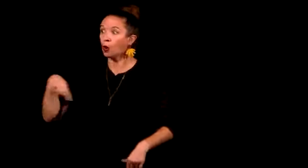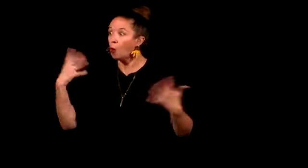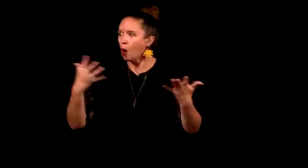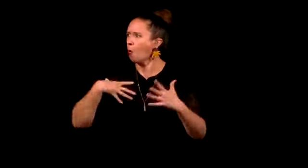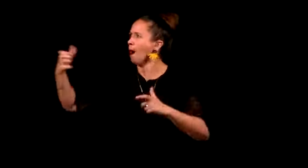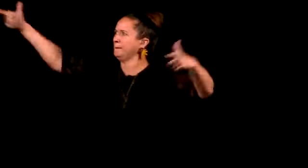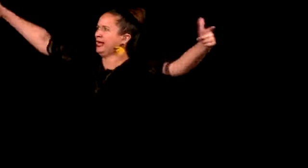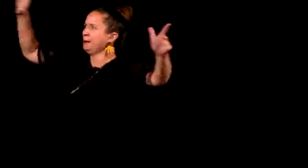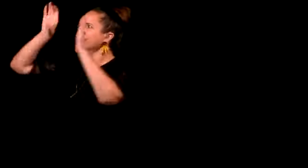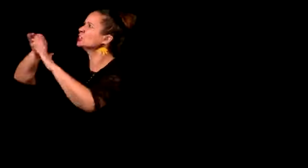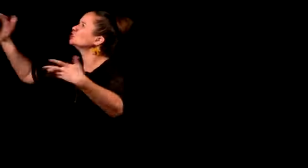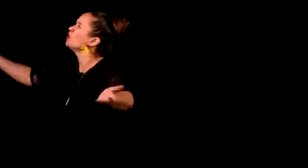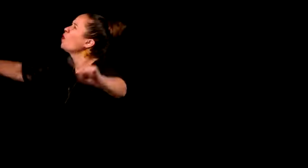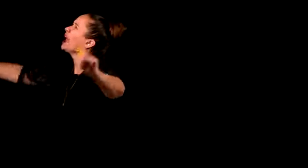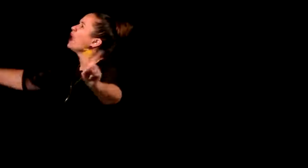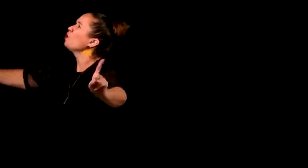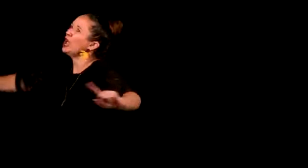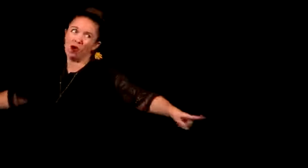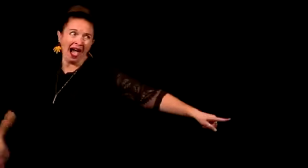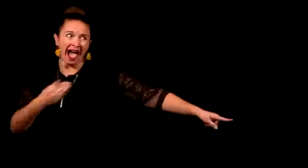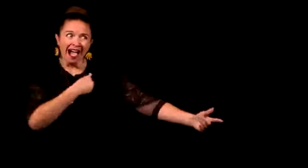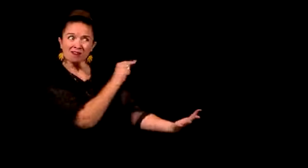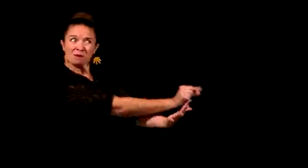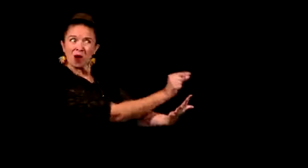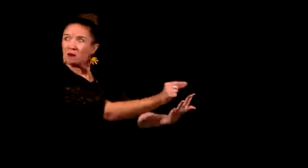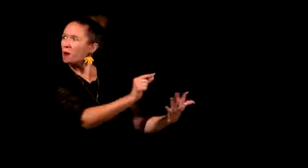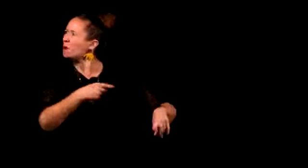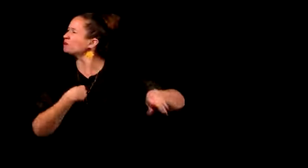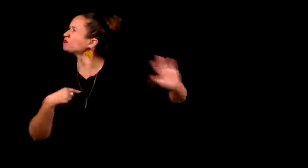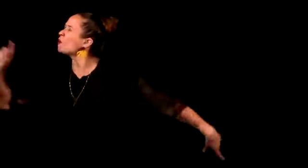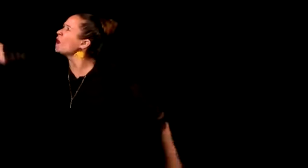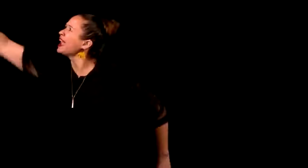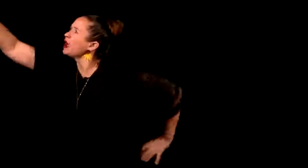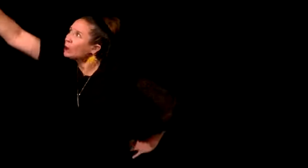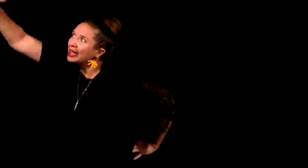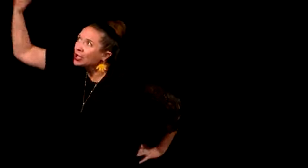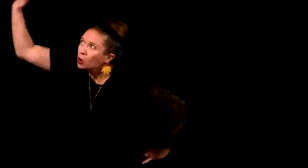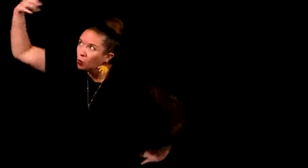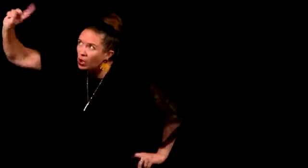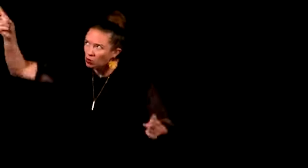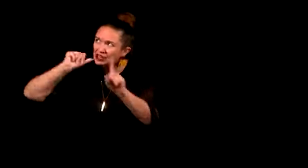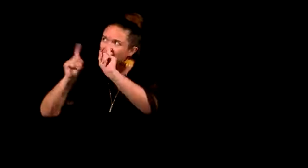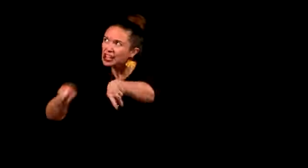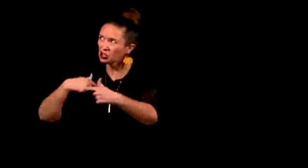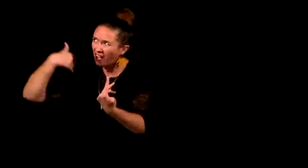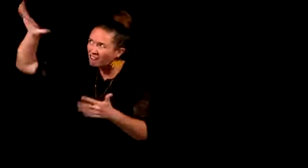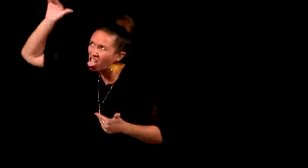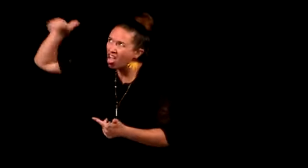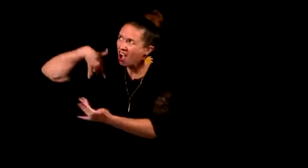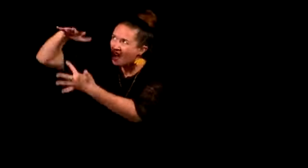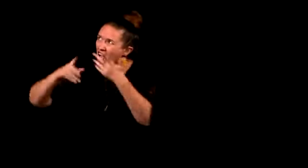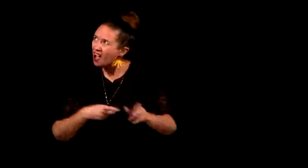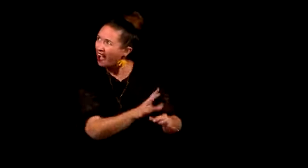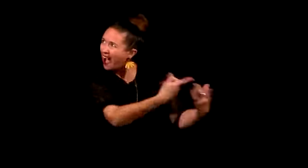bigger picture. We can't sit there and say, hey, look at this bigger picture. Where's this bigger picture? Where's this